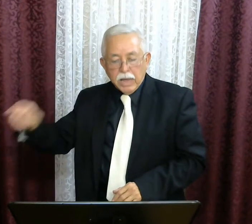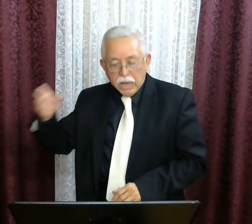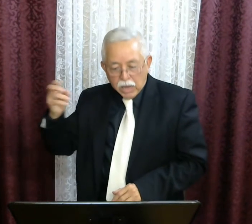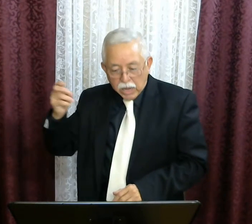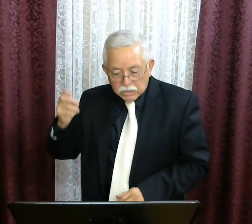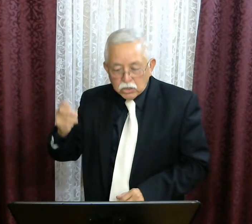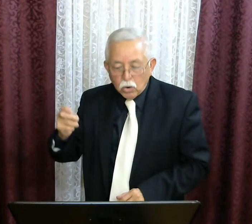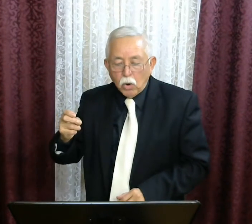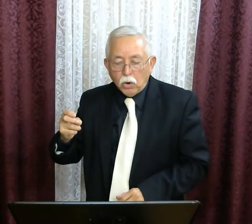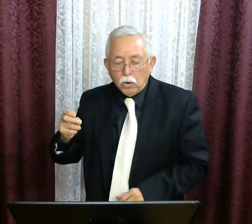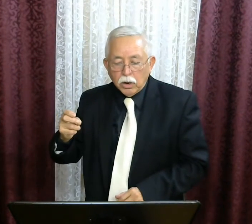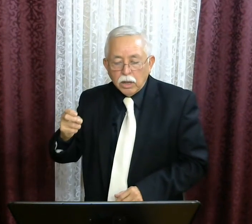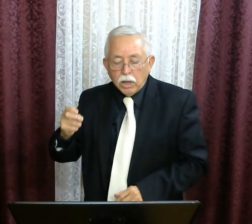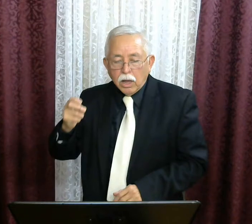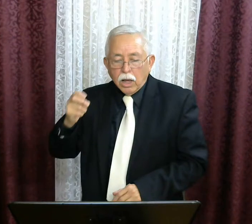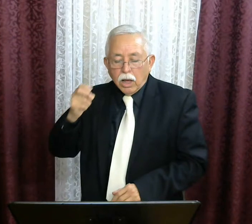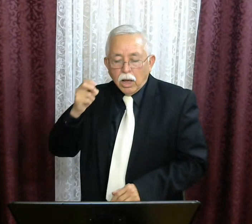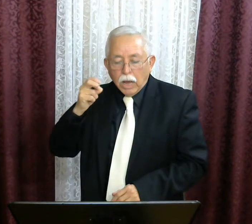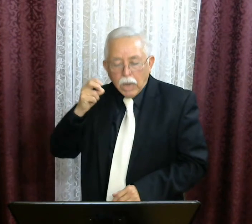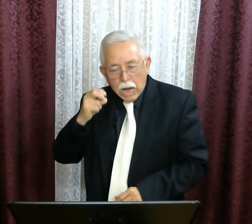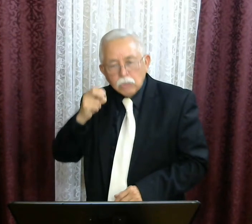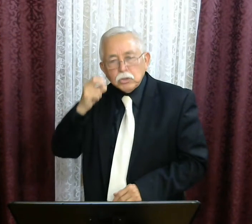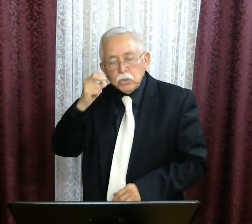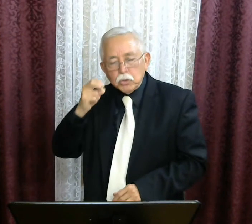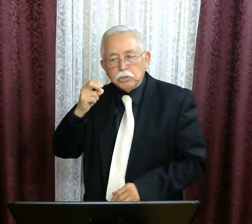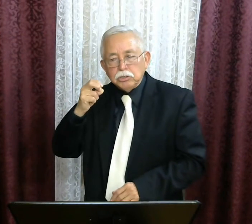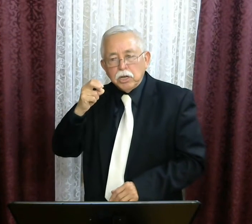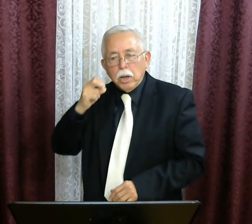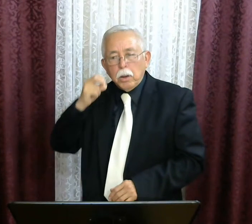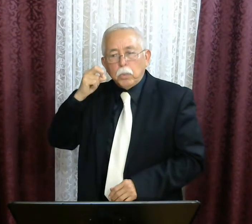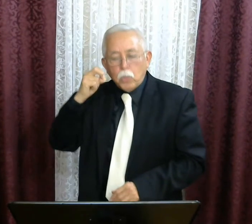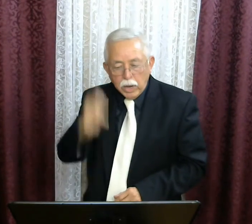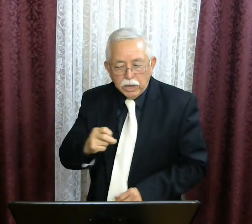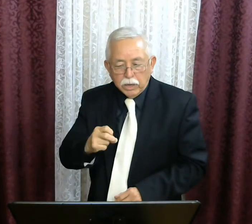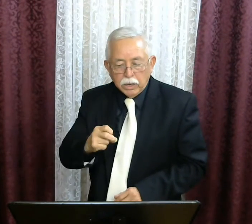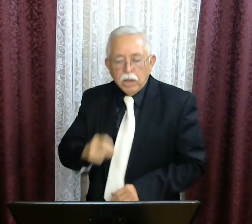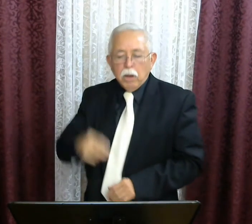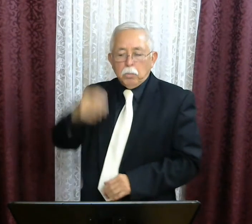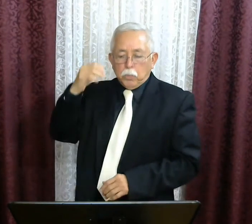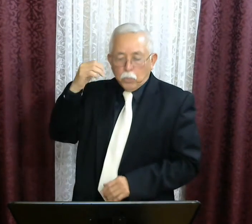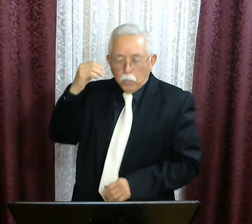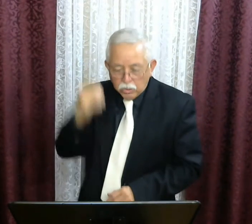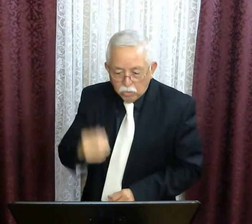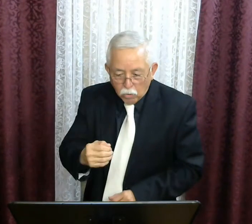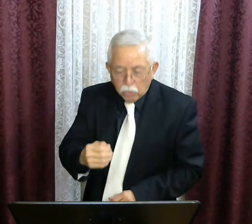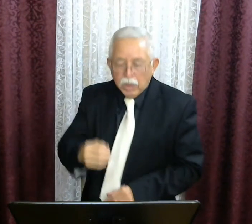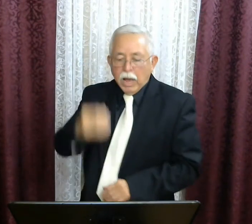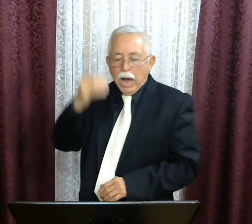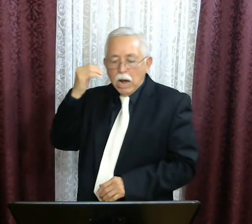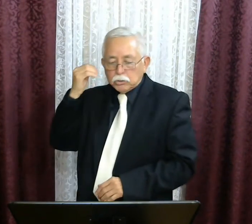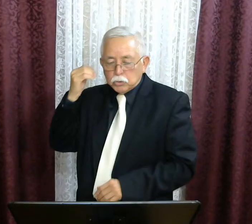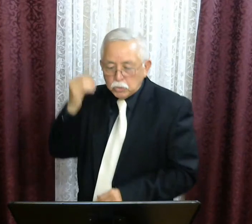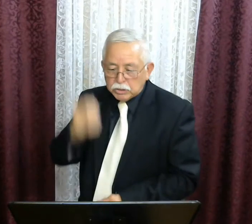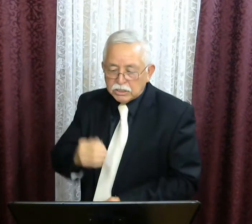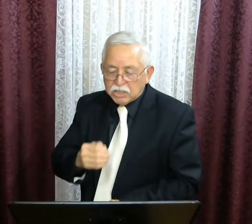Ask the Lord how to use, pray, pray the Lord how to use His